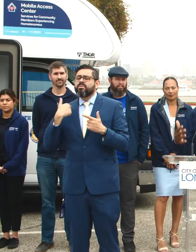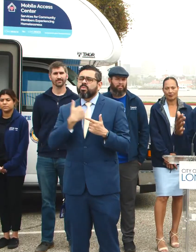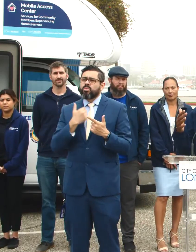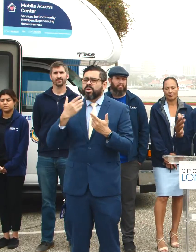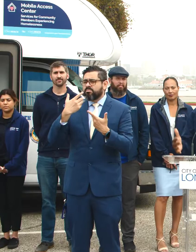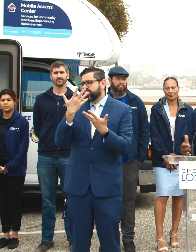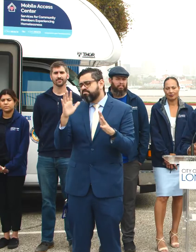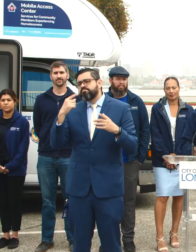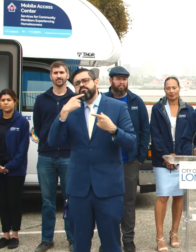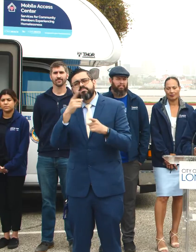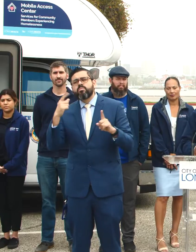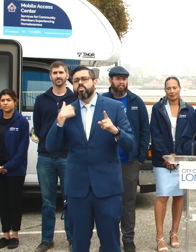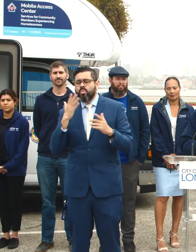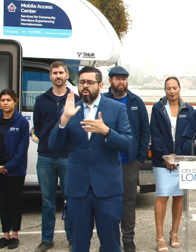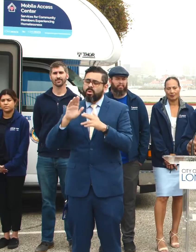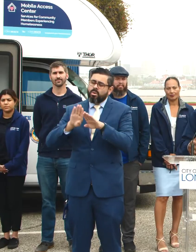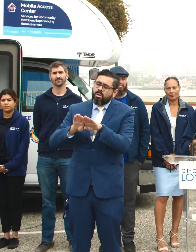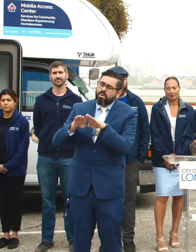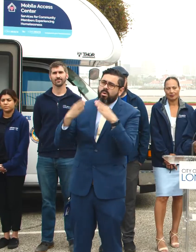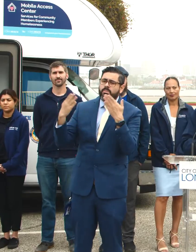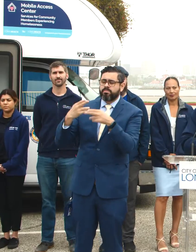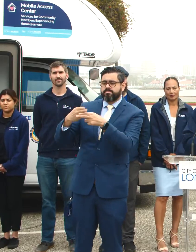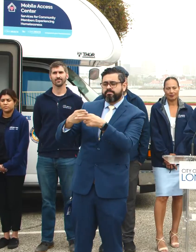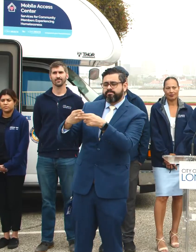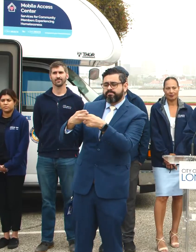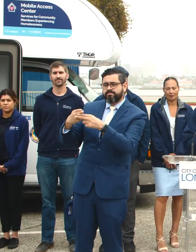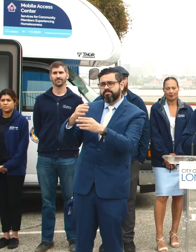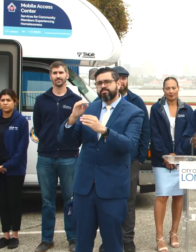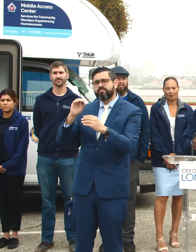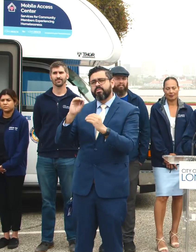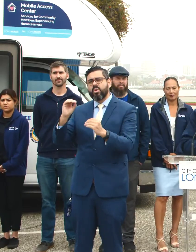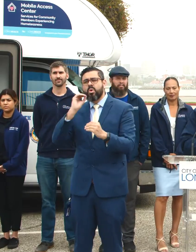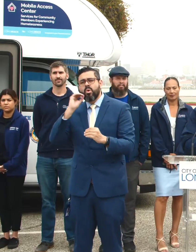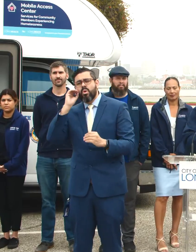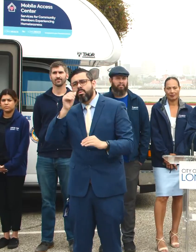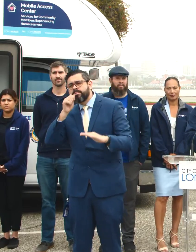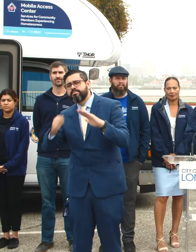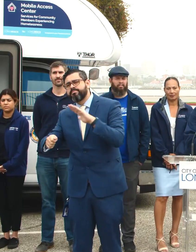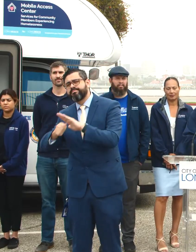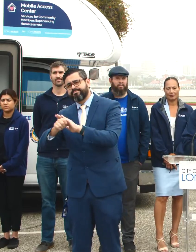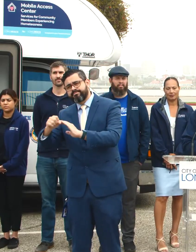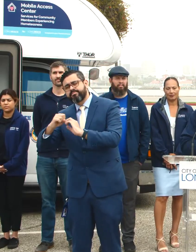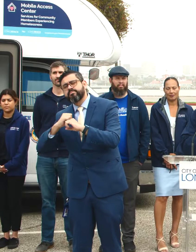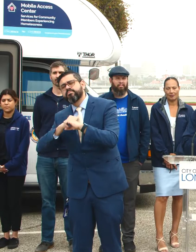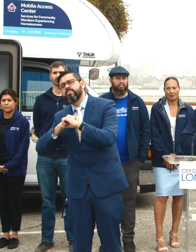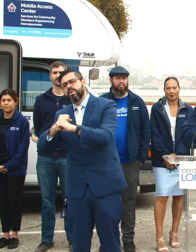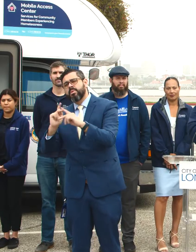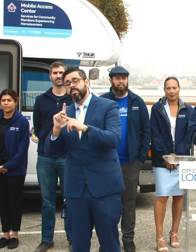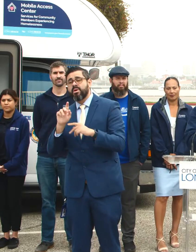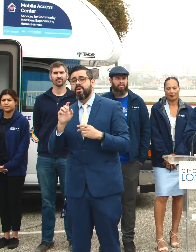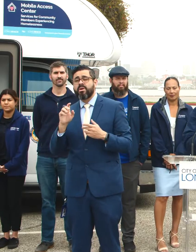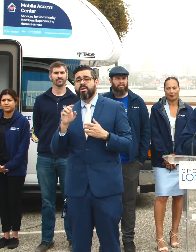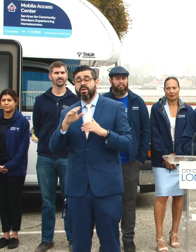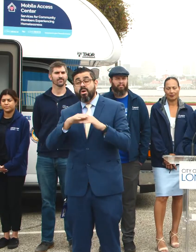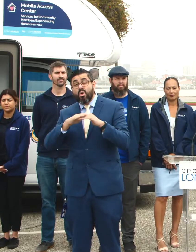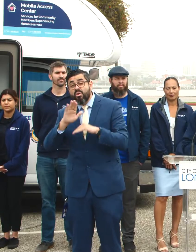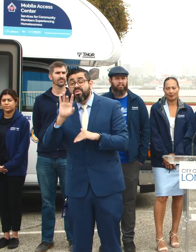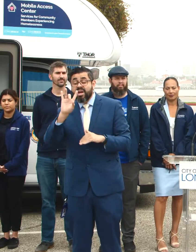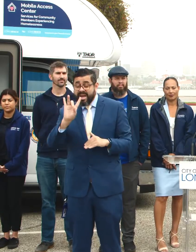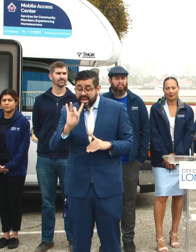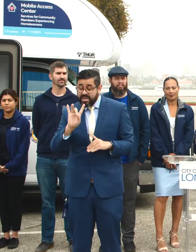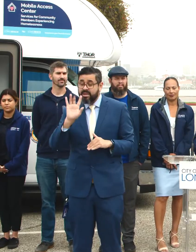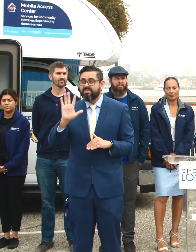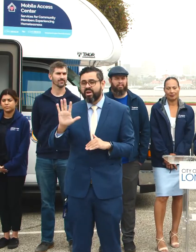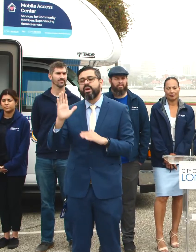a temporary emergency shelter for people experiencing homelessness. This shelter will offer more than 85